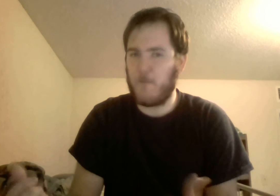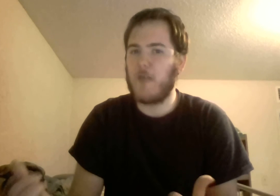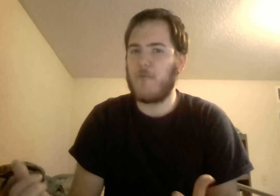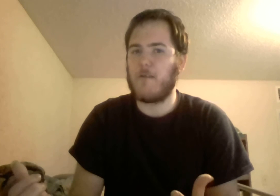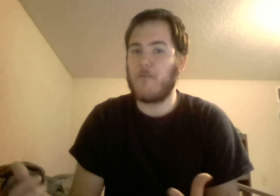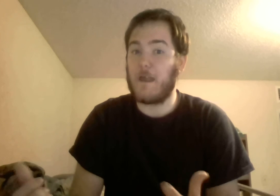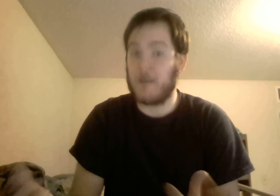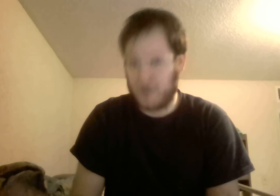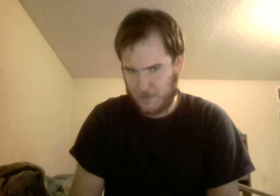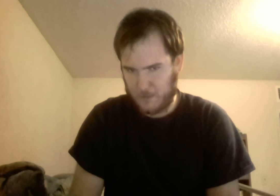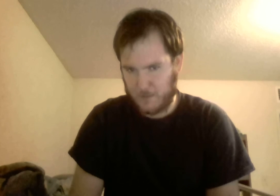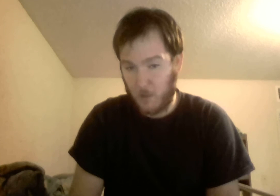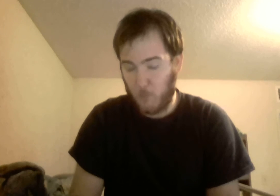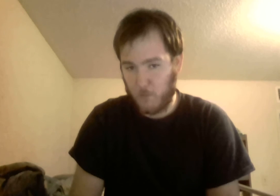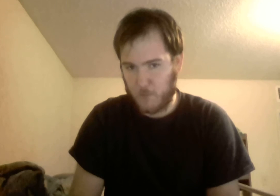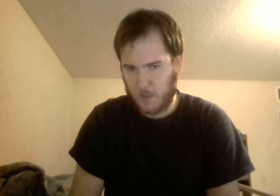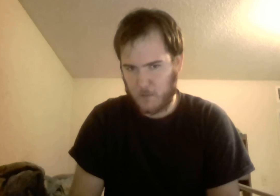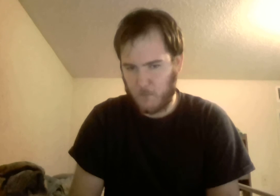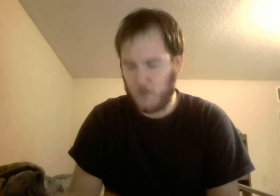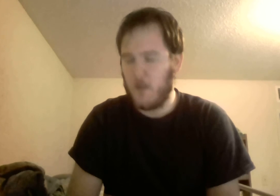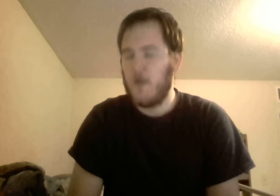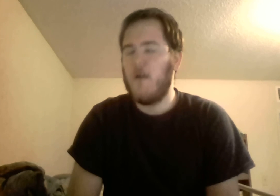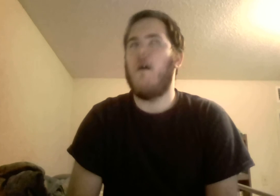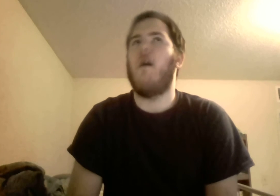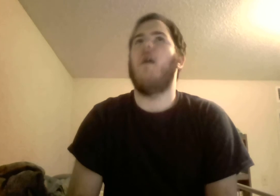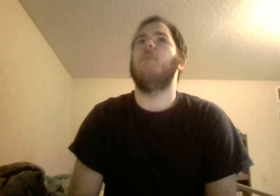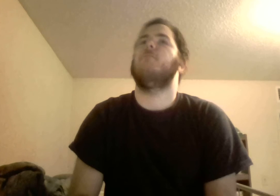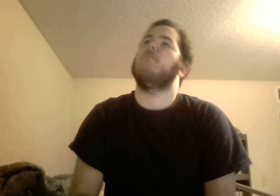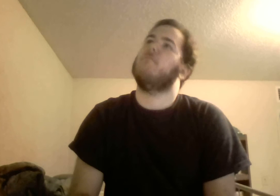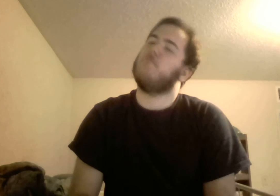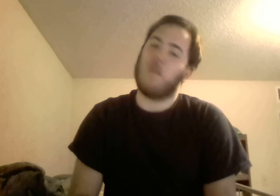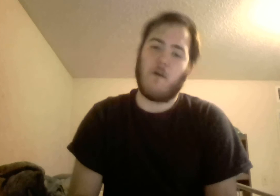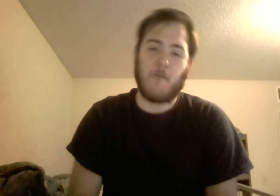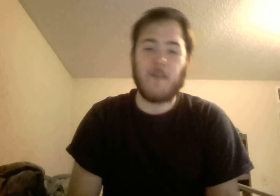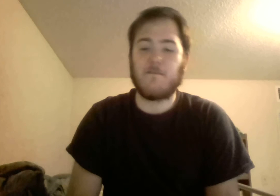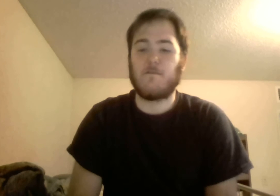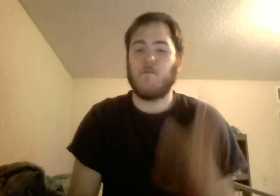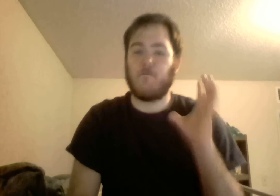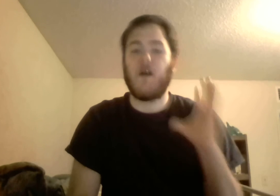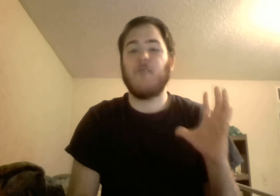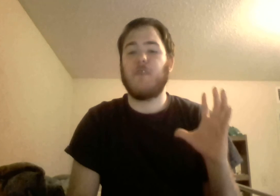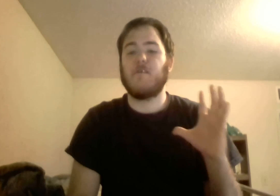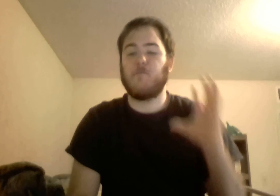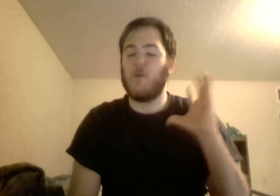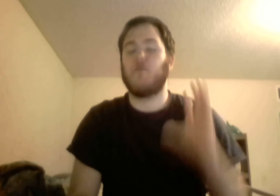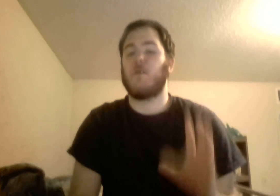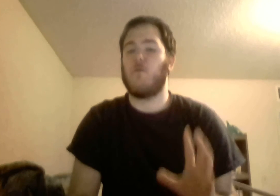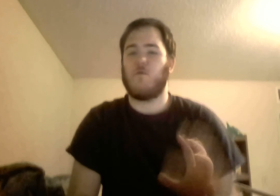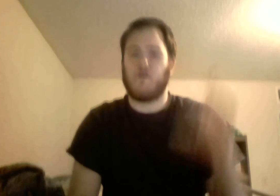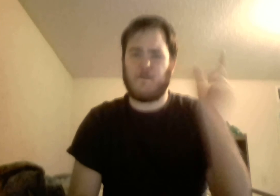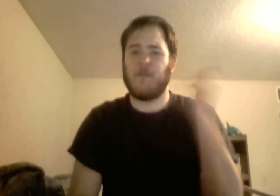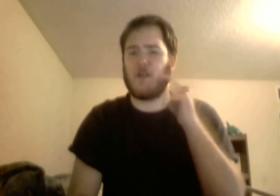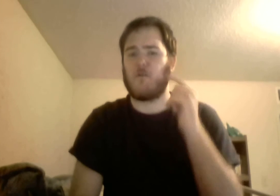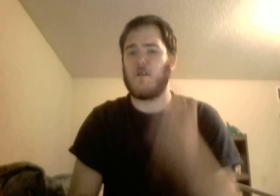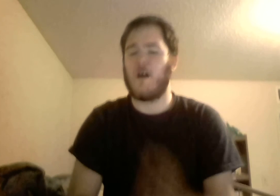big favorites that again, go more predictable. So I might just do the five favorites in no particular order, but get me